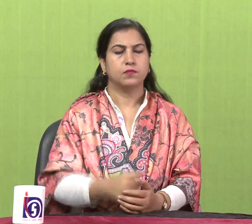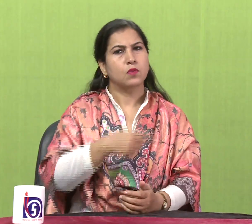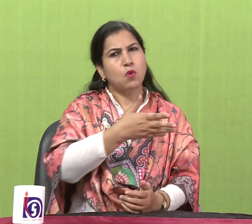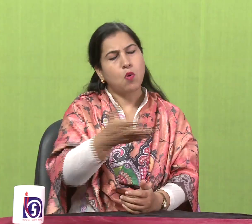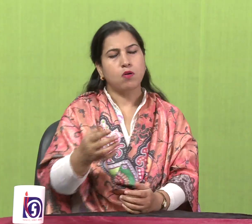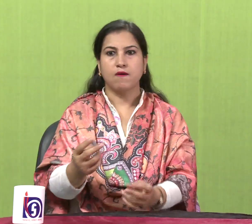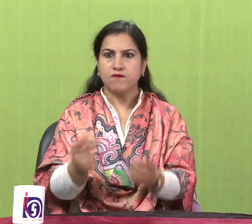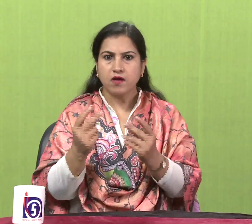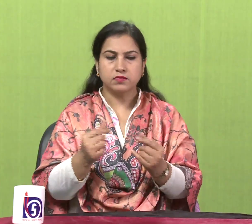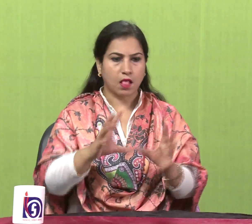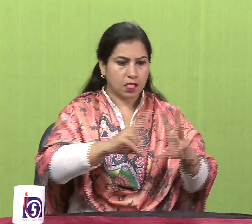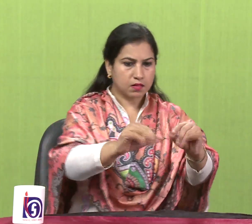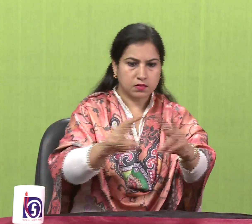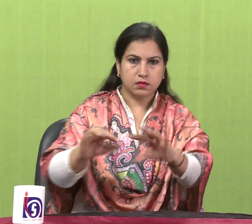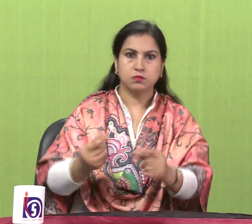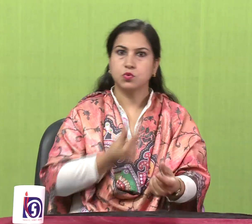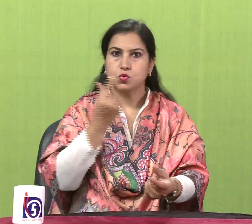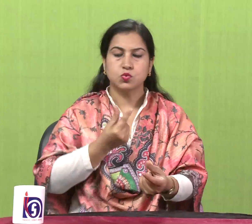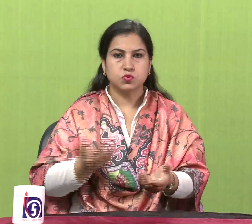are used very fast.